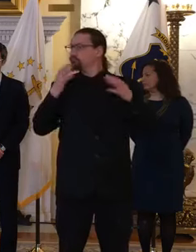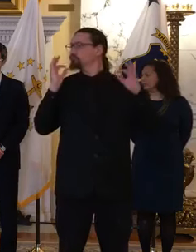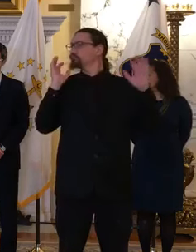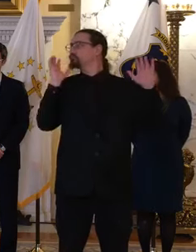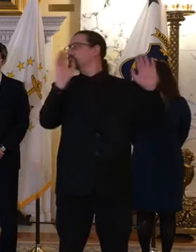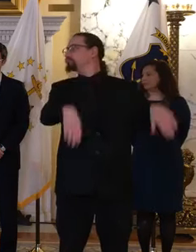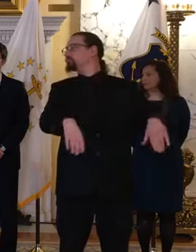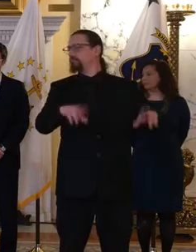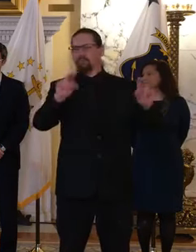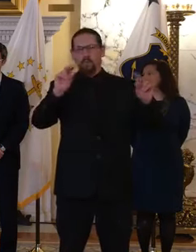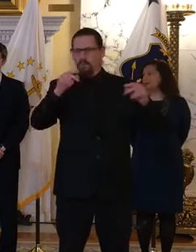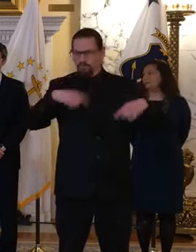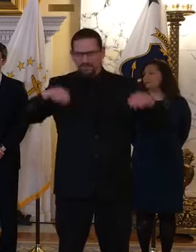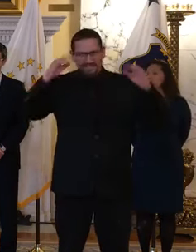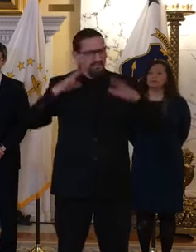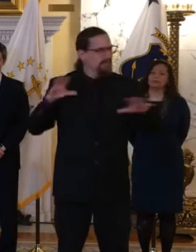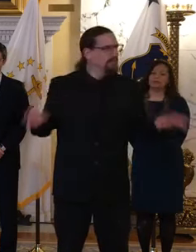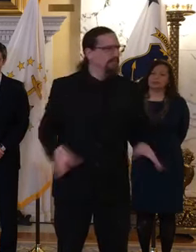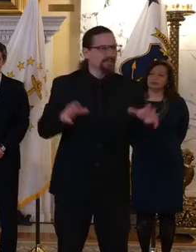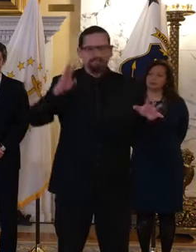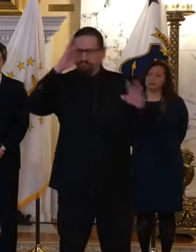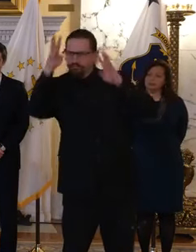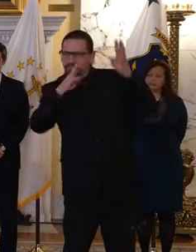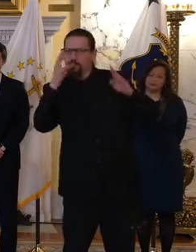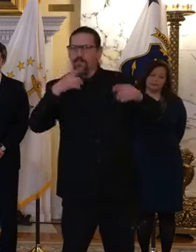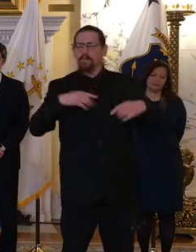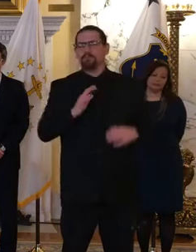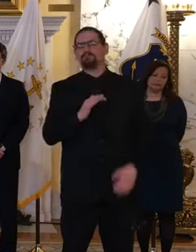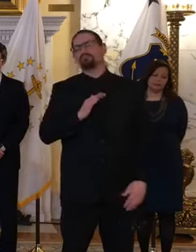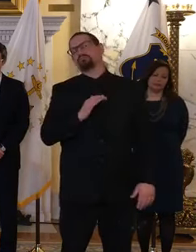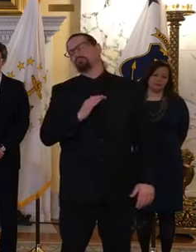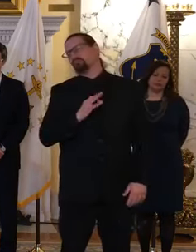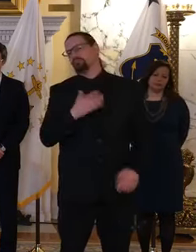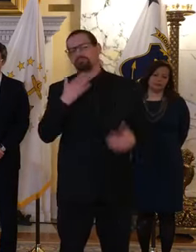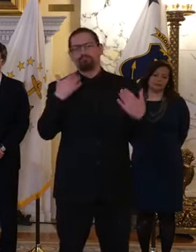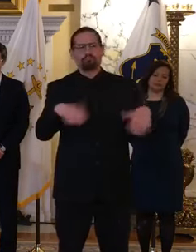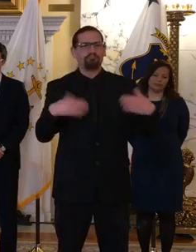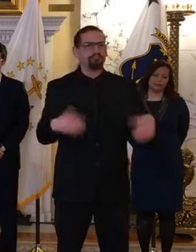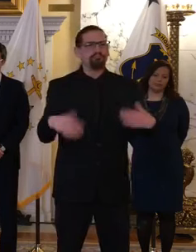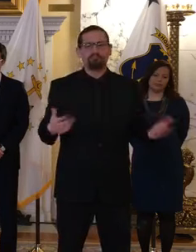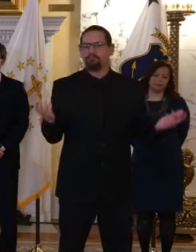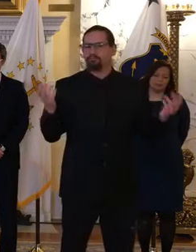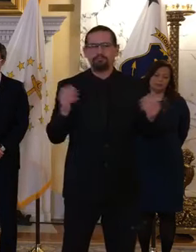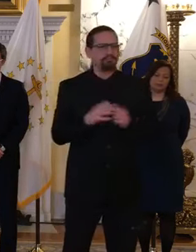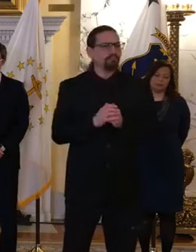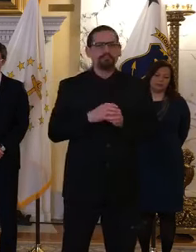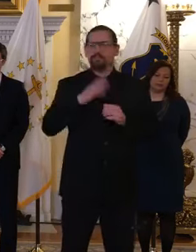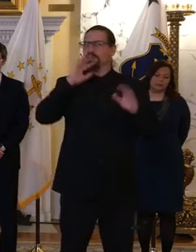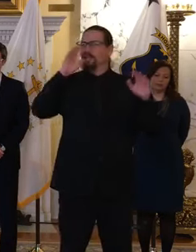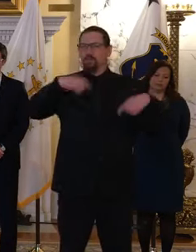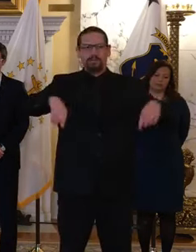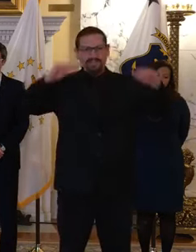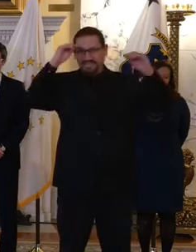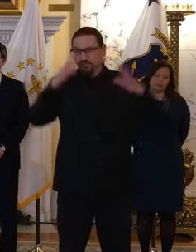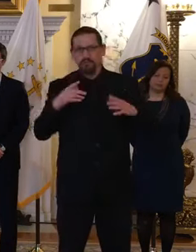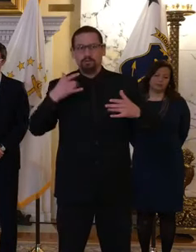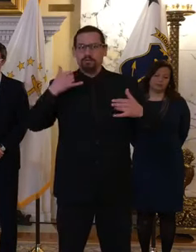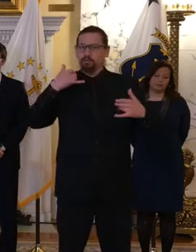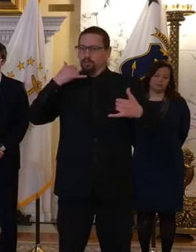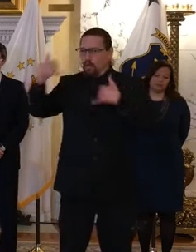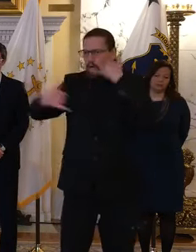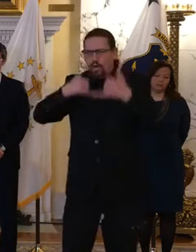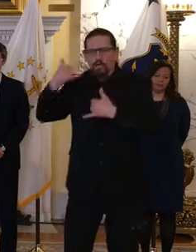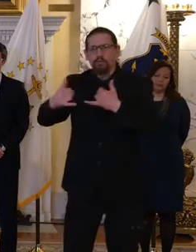teachers who are just picking up the phone and calling the students and checking in. And I know that's happening. We're going to continue to integrate